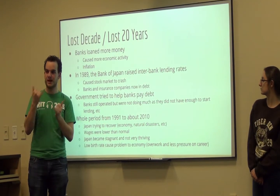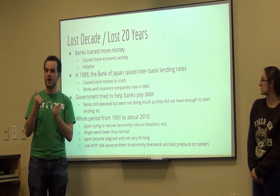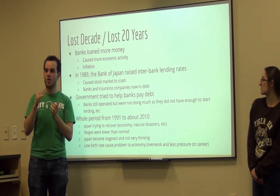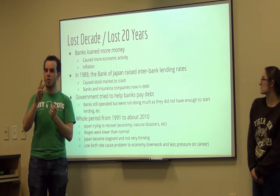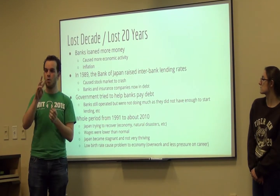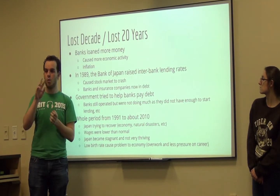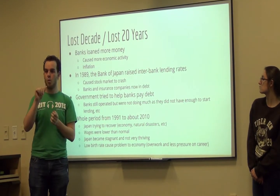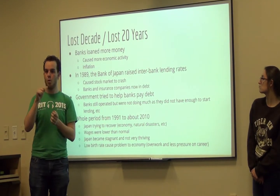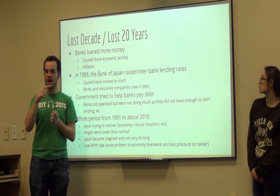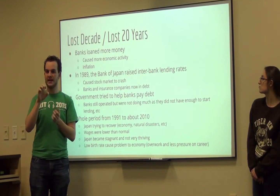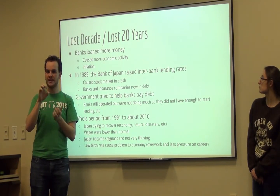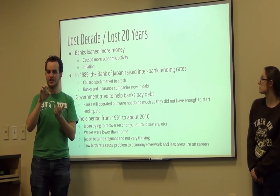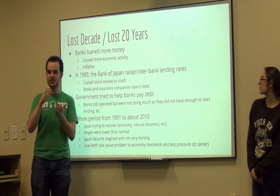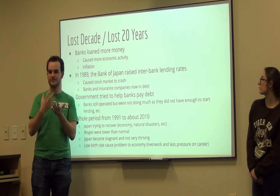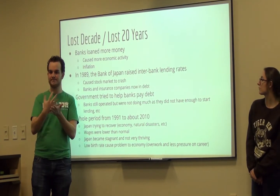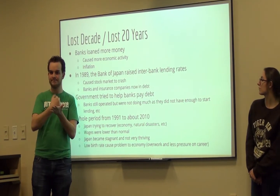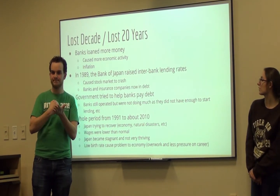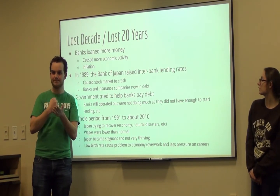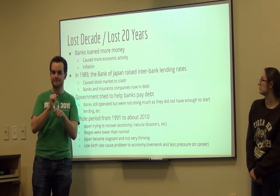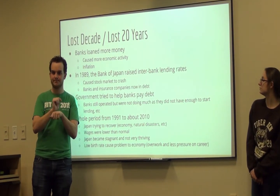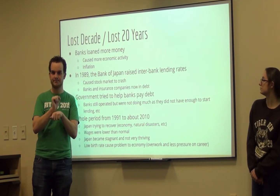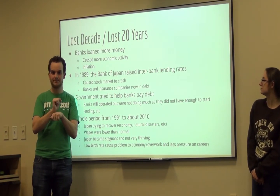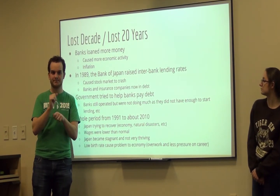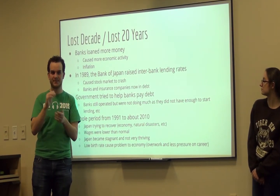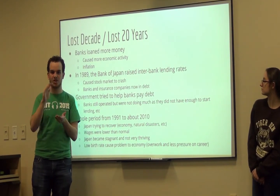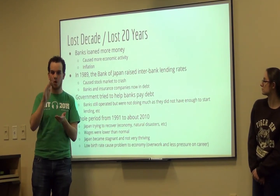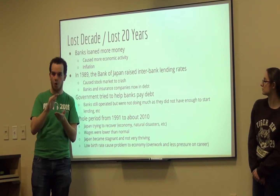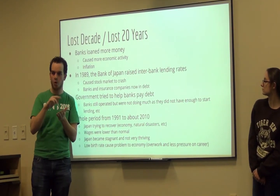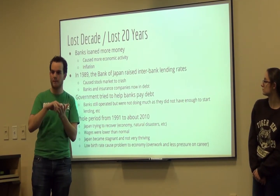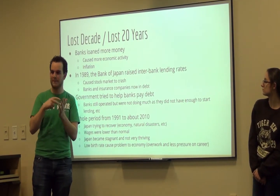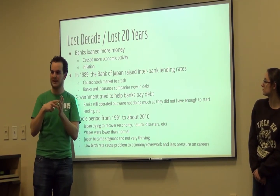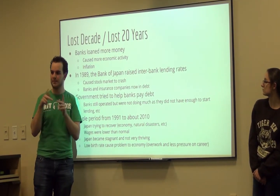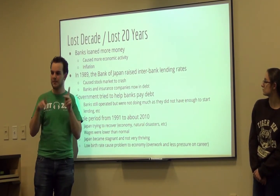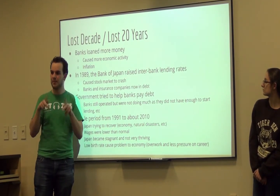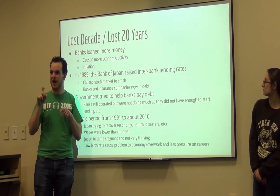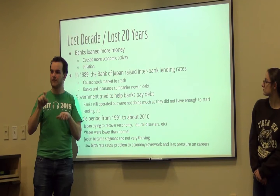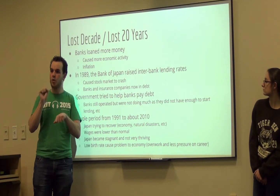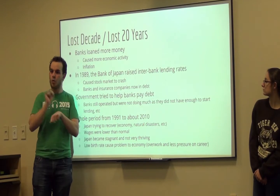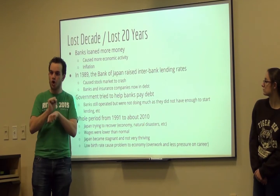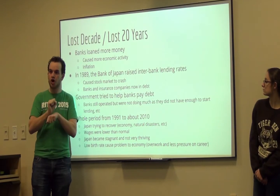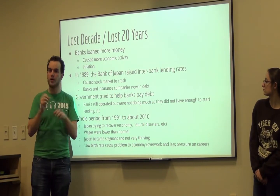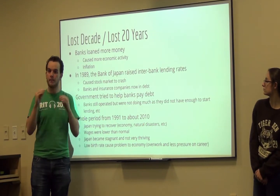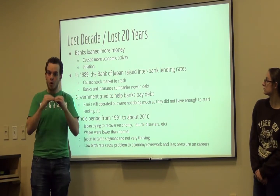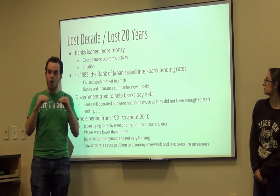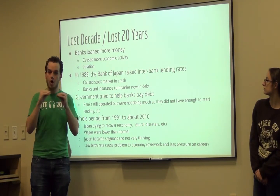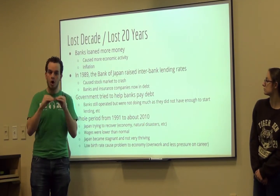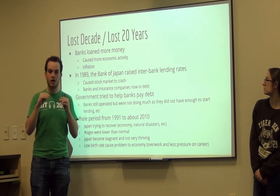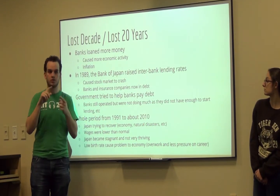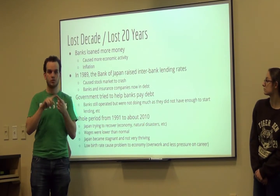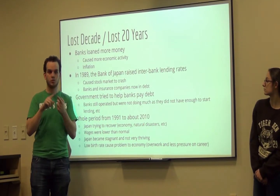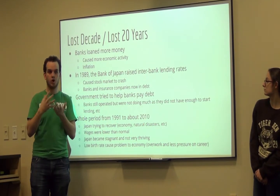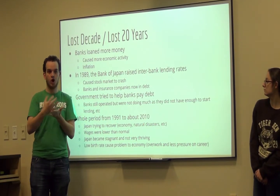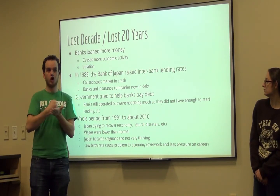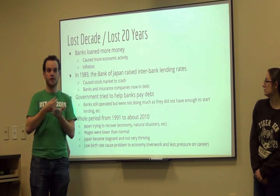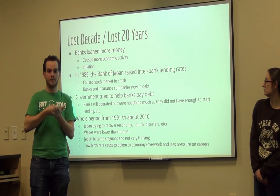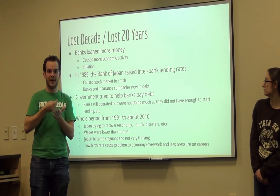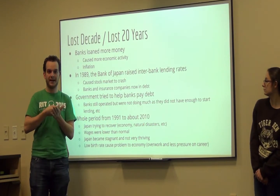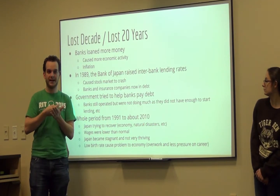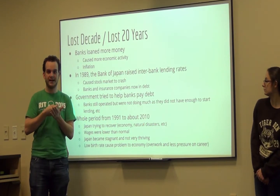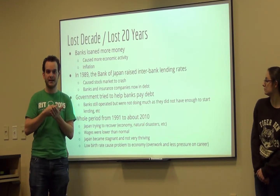Because the economy was where it was, people's earnings and wages were lower than they had been prior, so people were working more hours